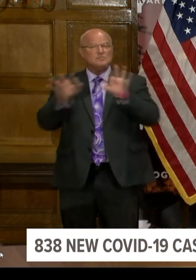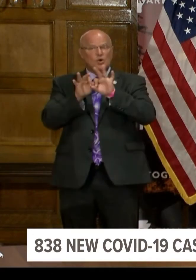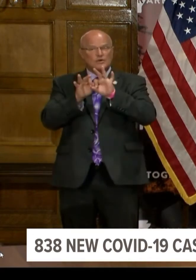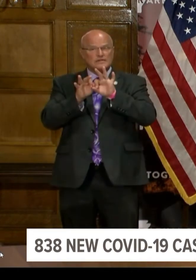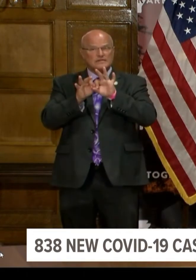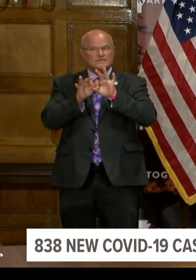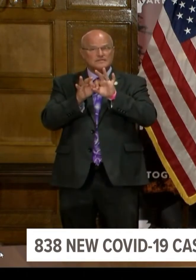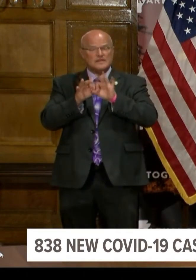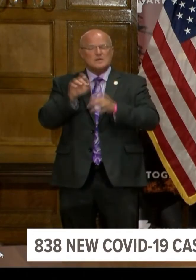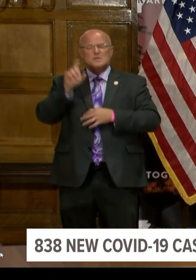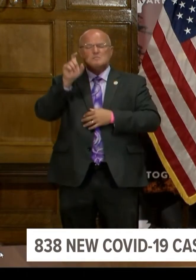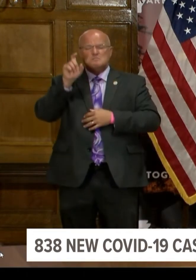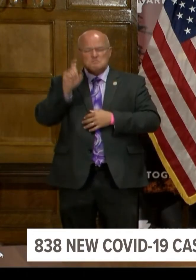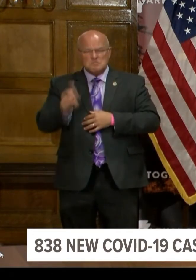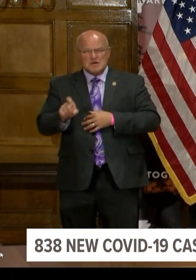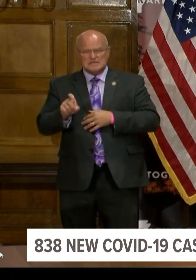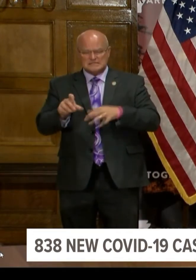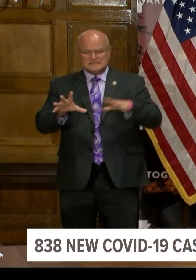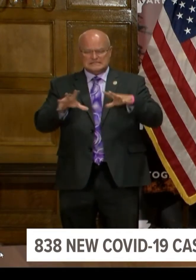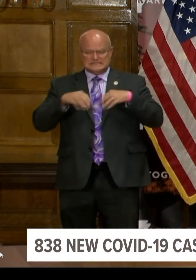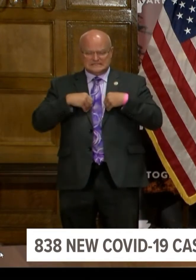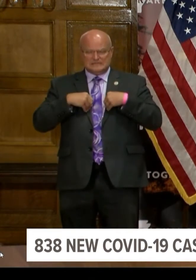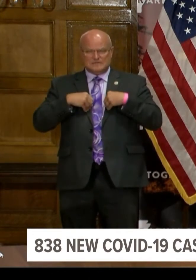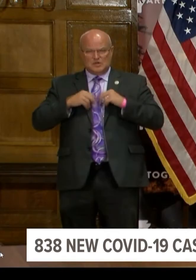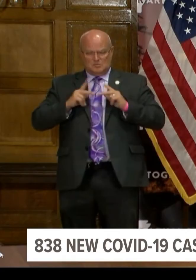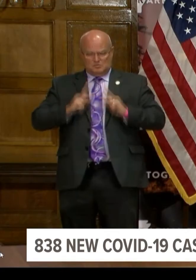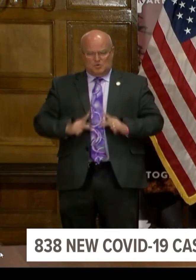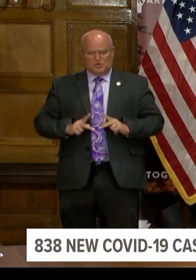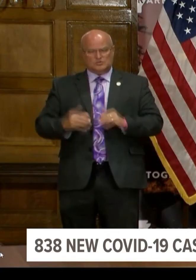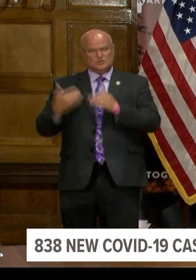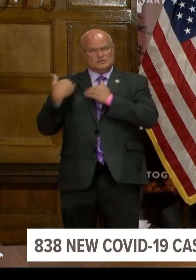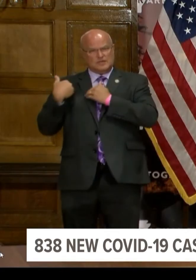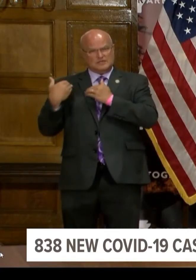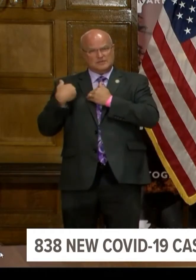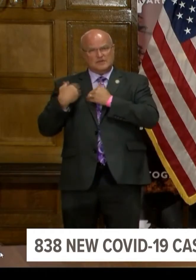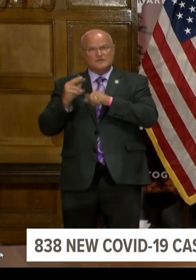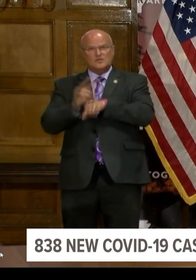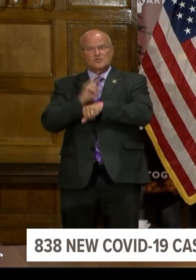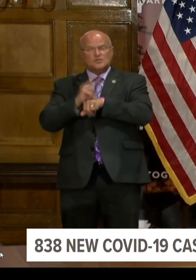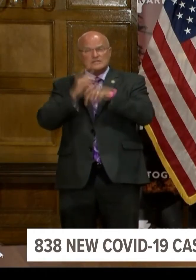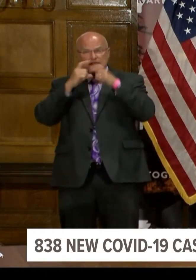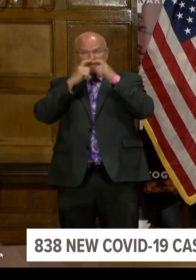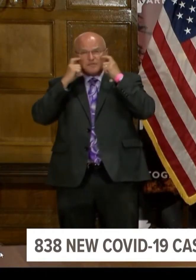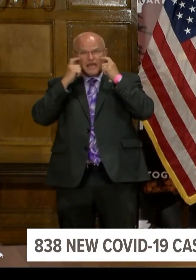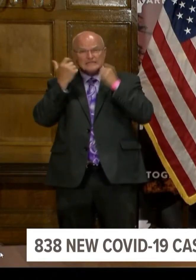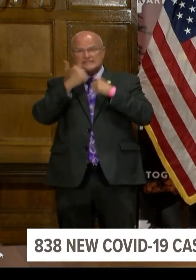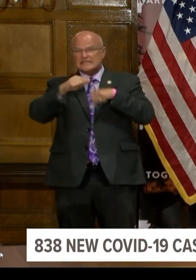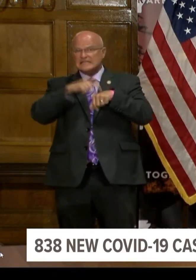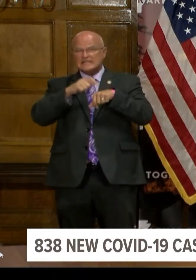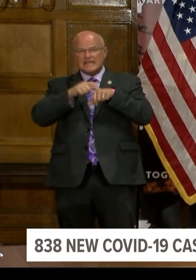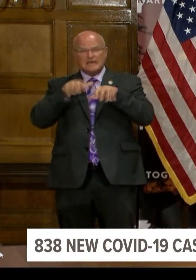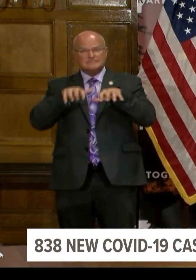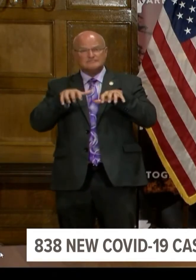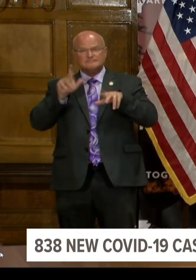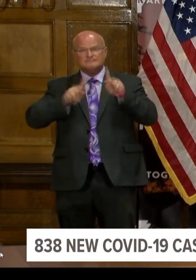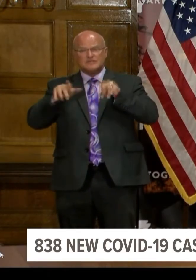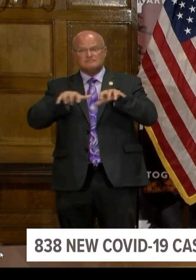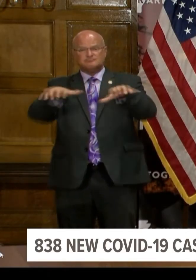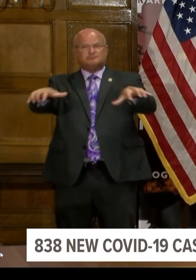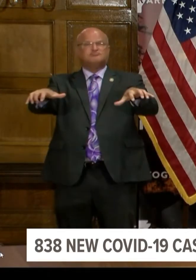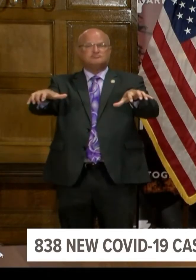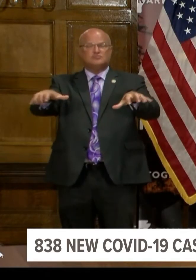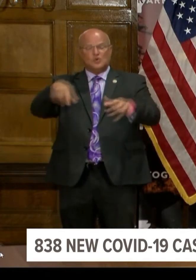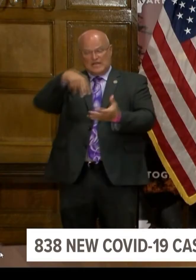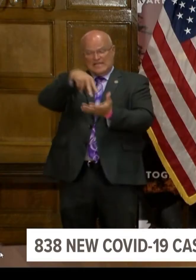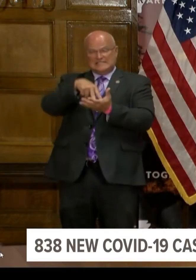that we have to take this personal responsibility of using the mask at anytime we're in public. When I can